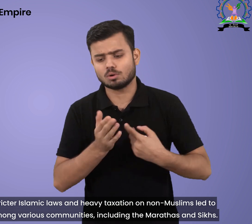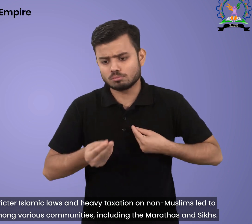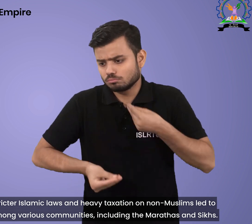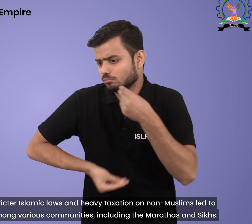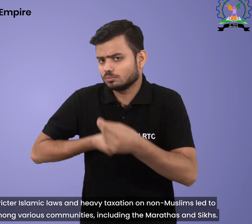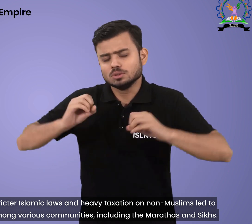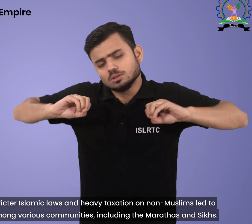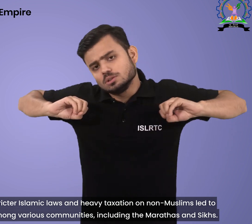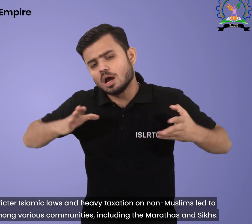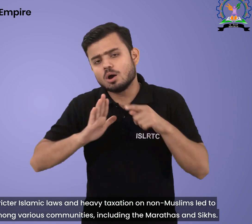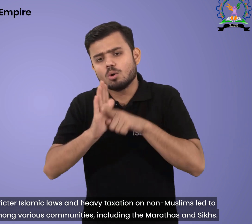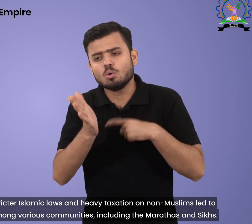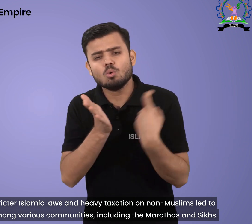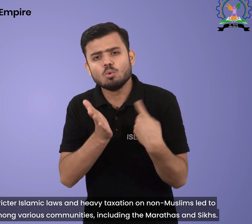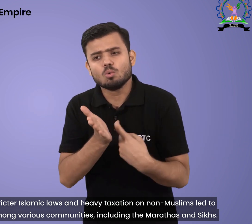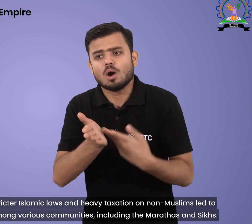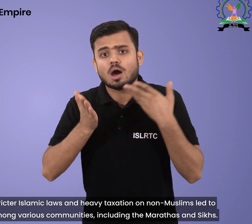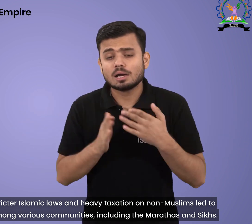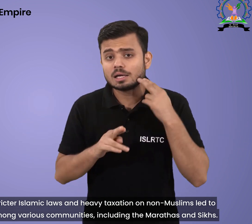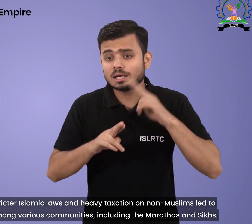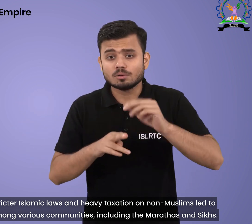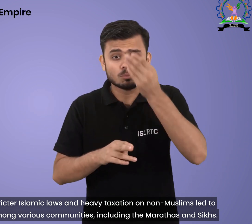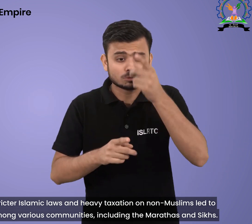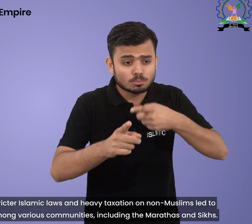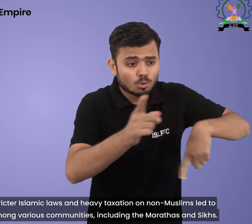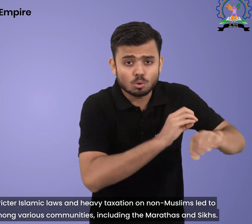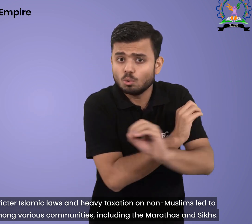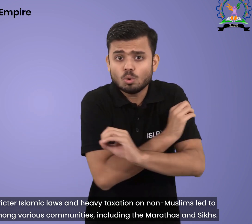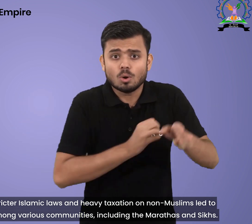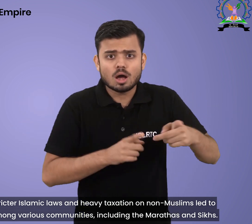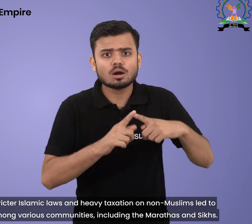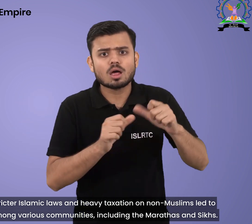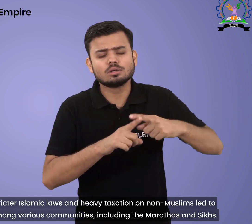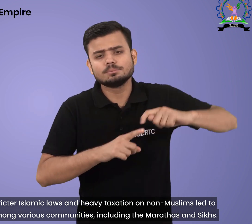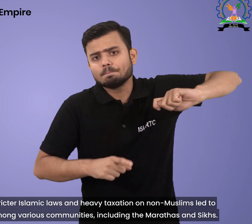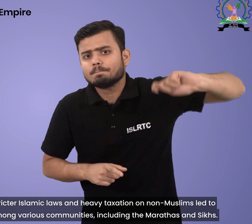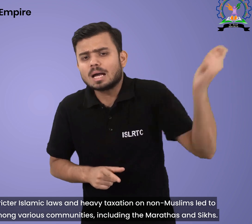and revolts among various communities, including the Marathas and Sikhs.